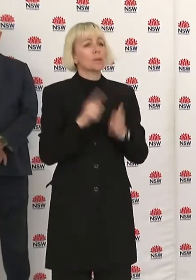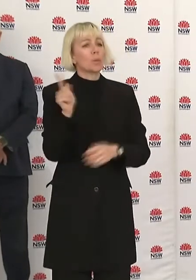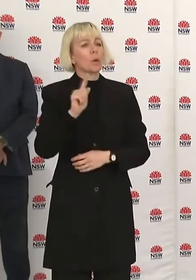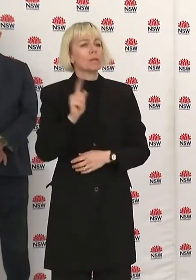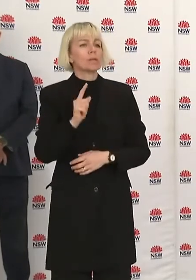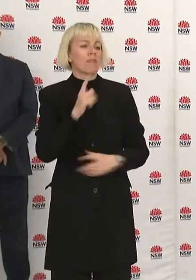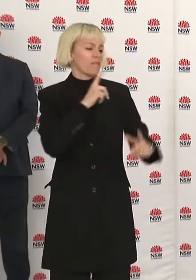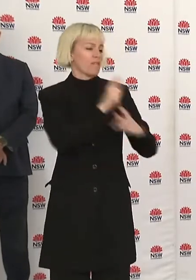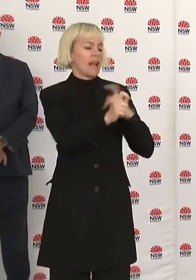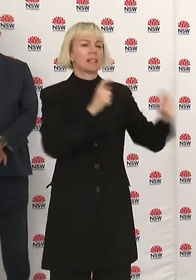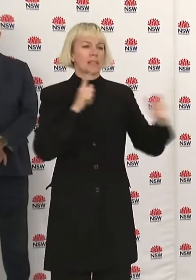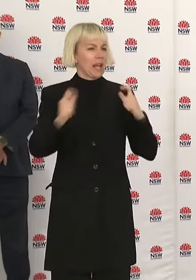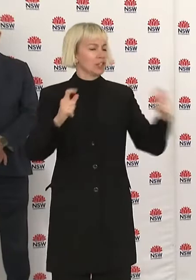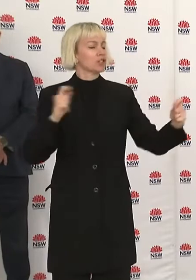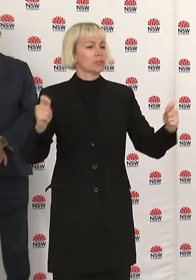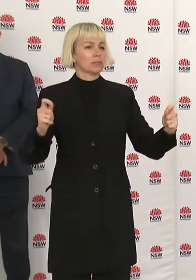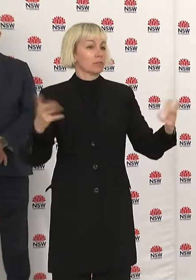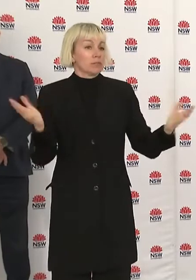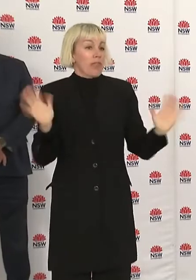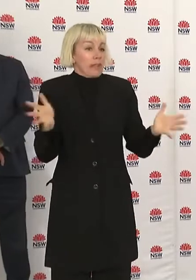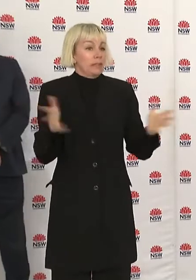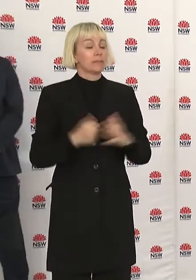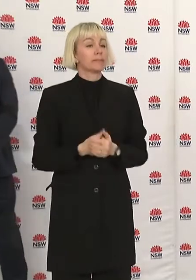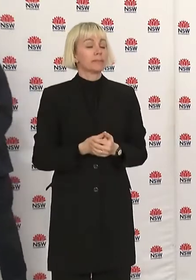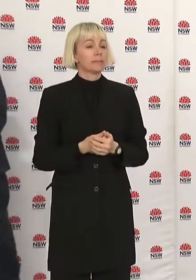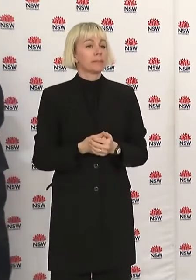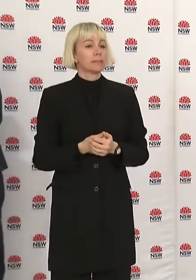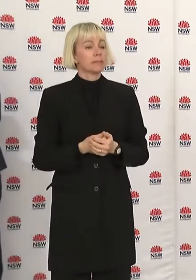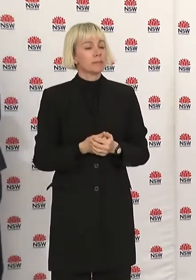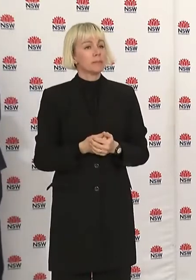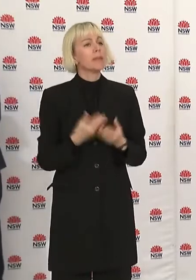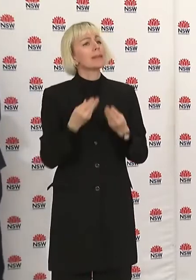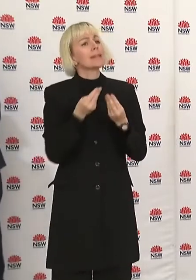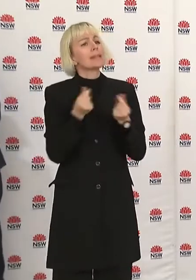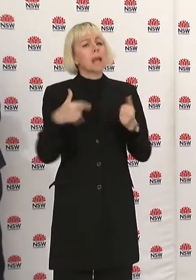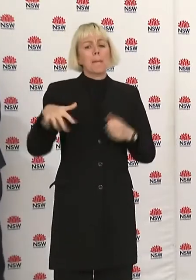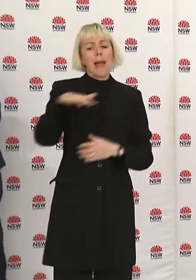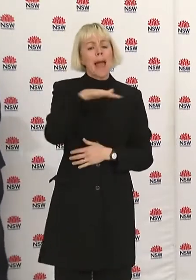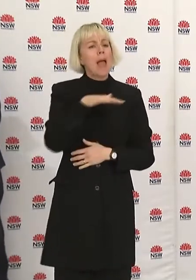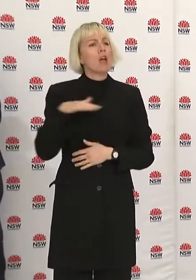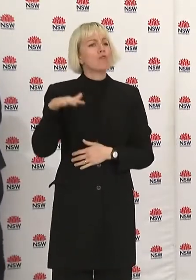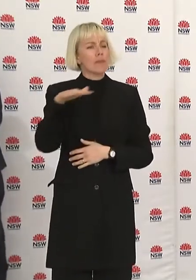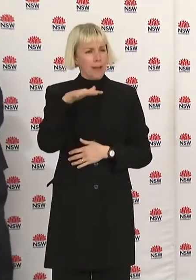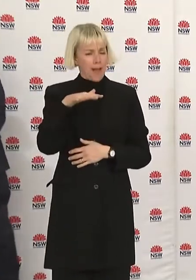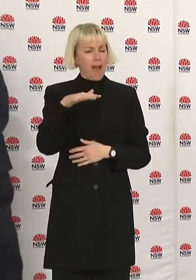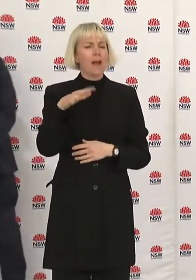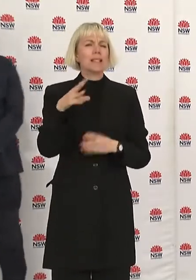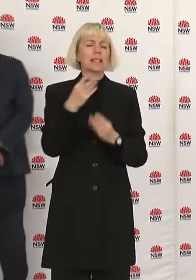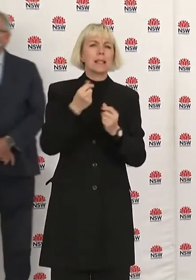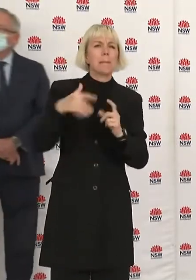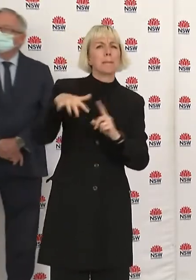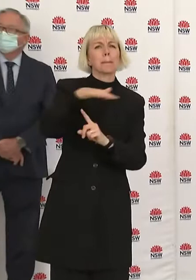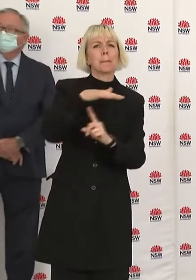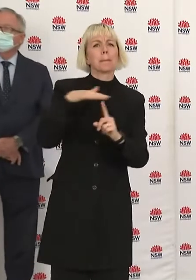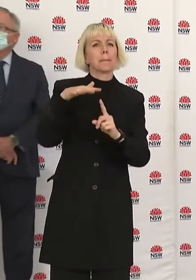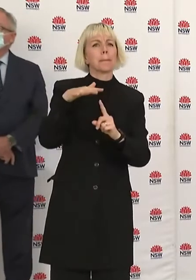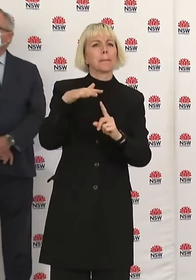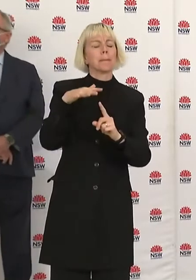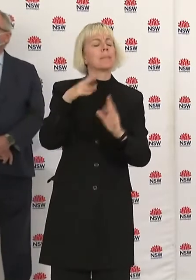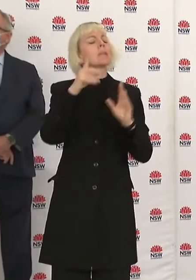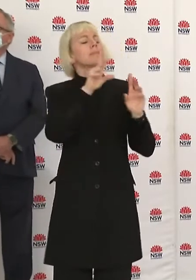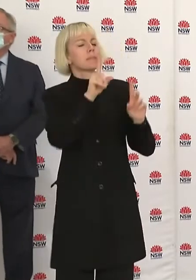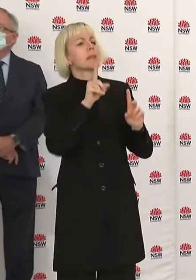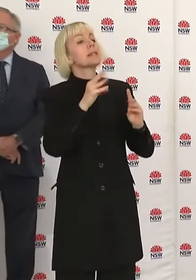point? There is no doubt that some settings are much more effective than others. When I say settings, some restrictions are much